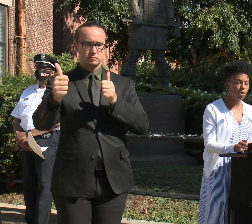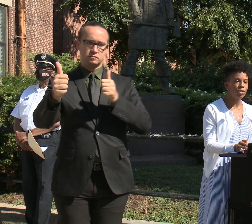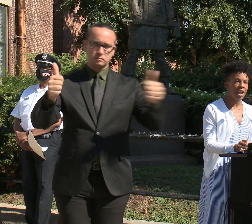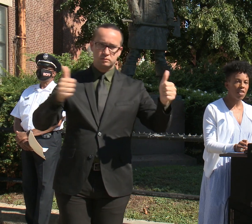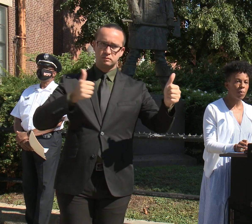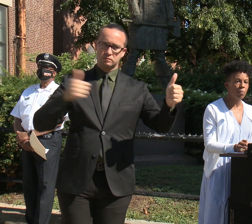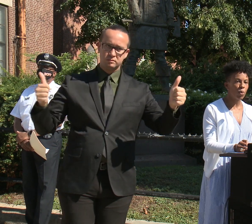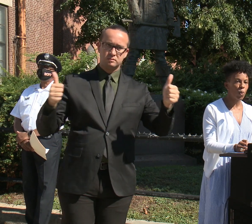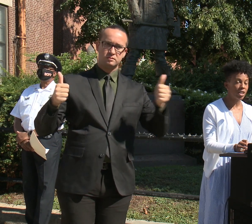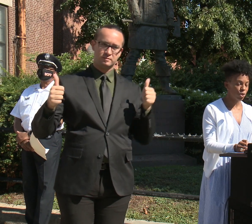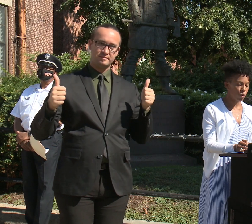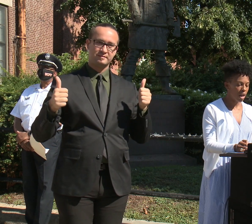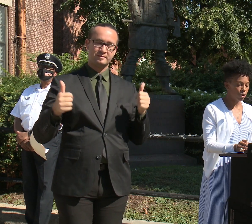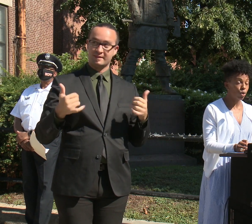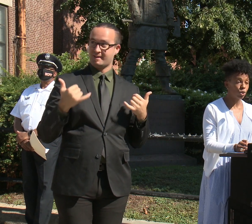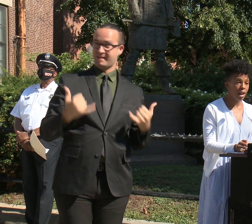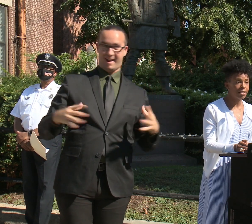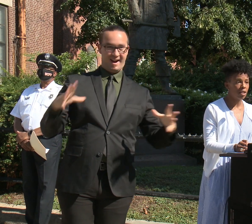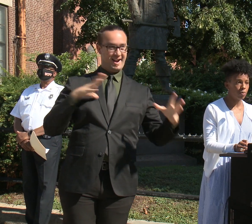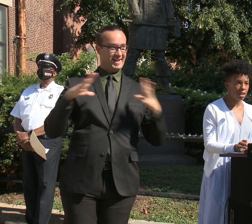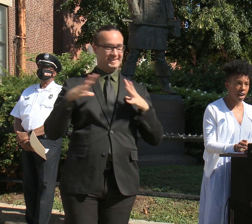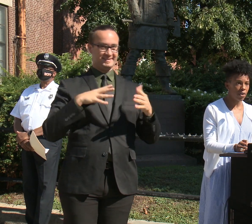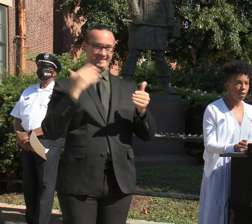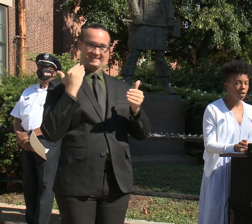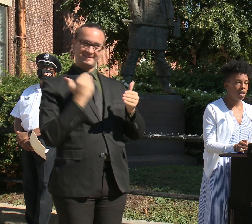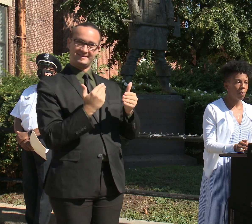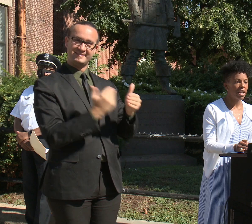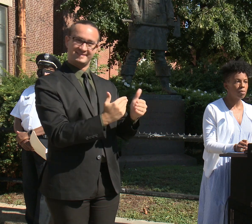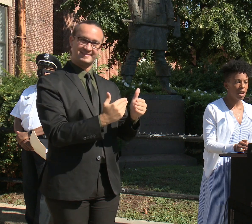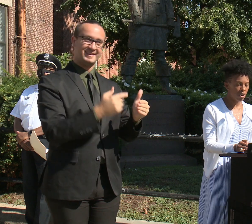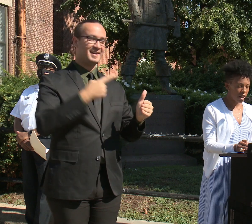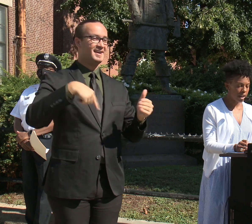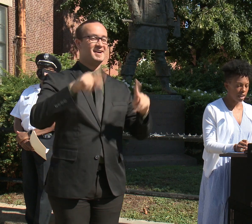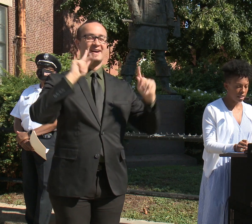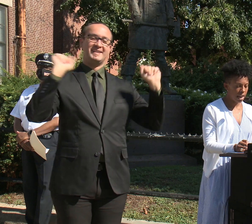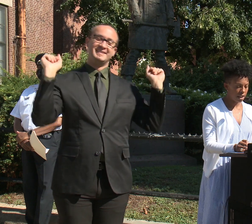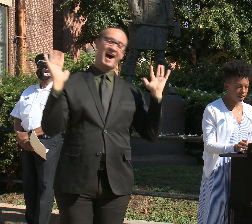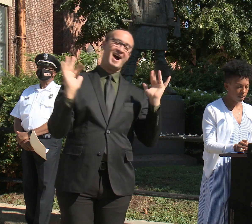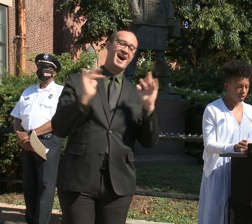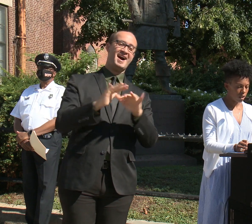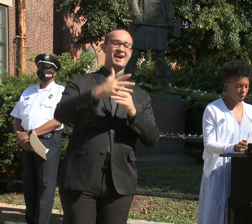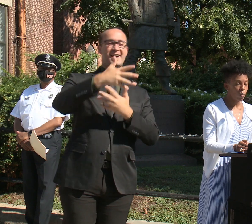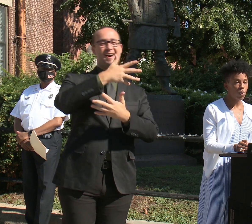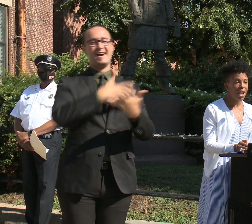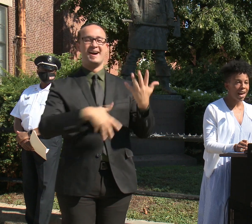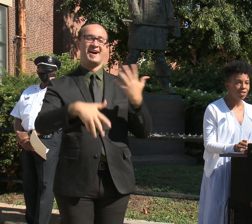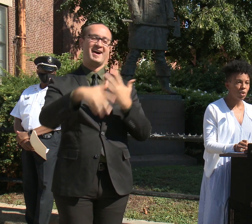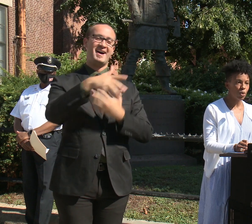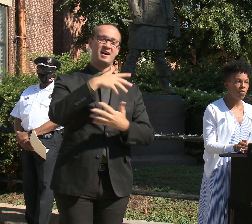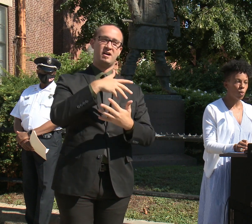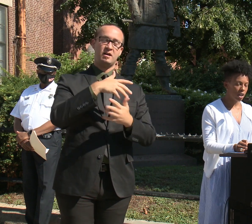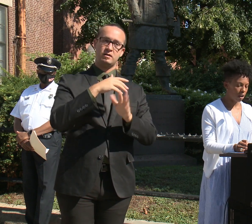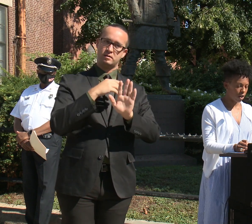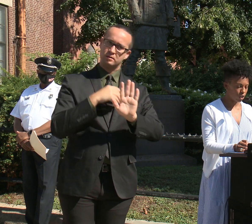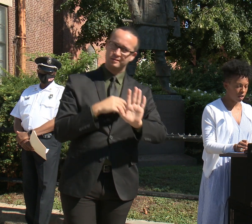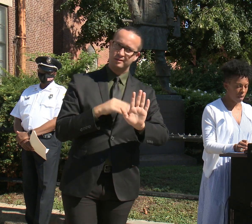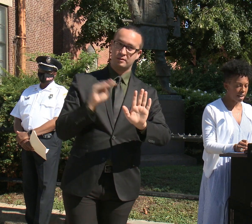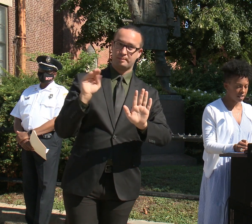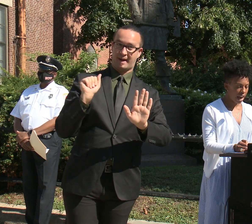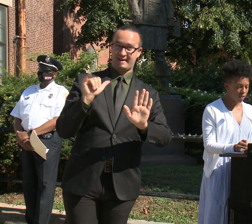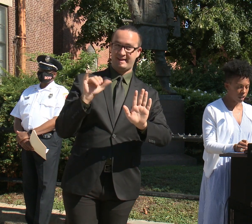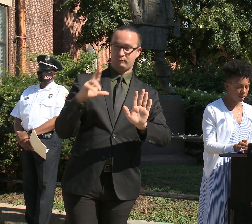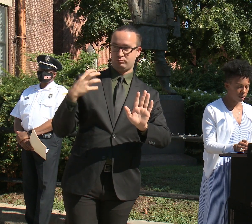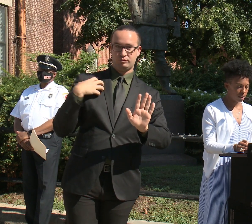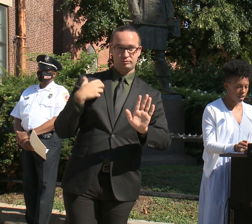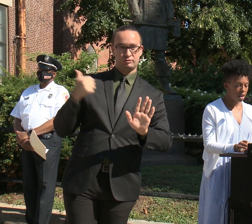we understand that people will want to socialize and come together, but as Mayor Young indicated, we would ask that you would avoid large and